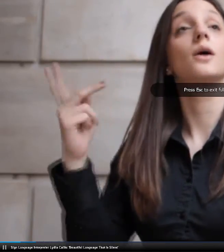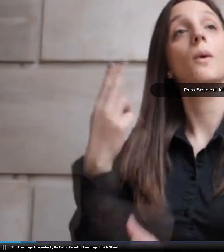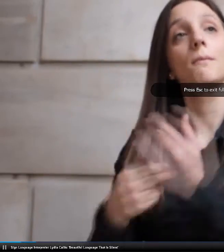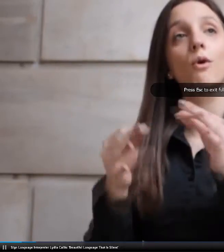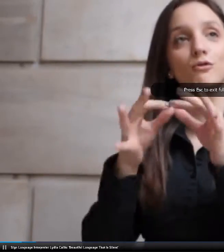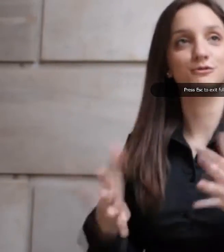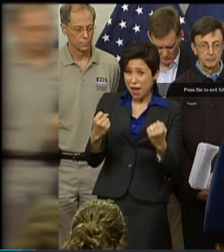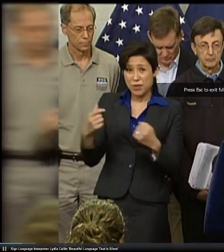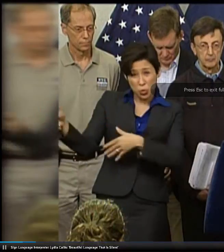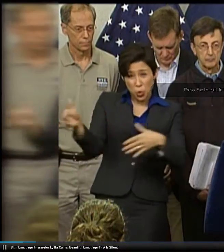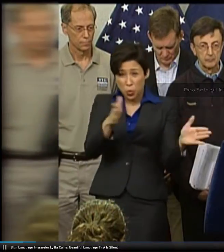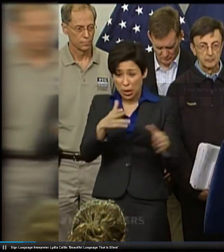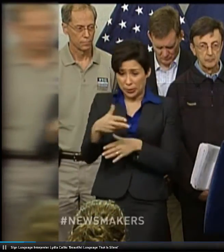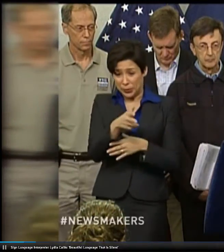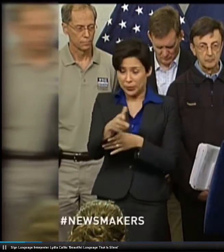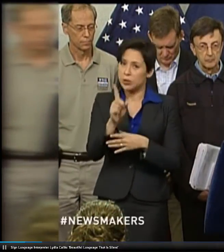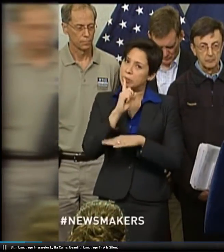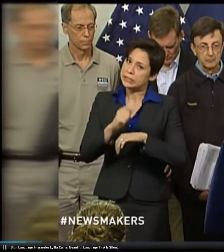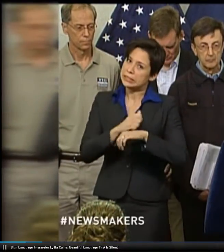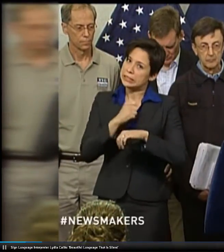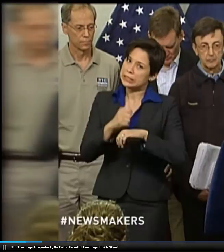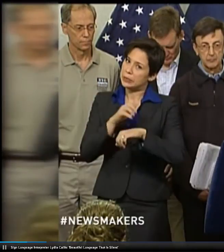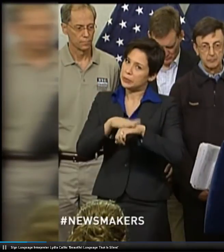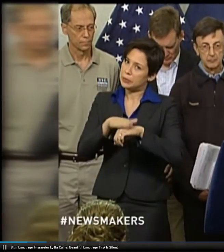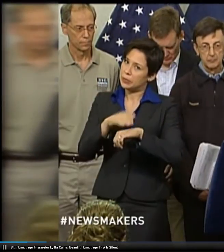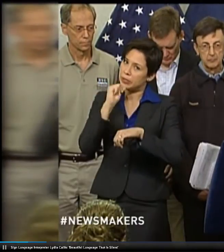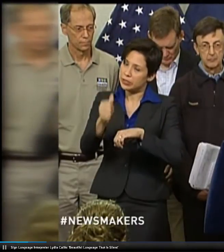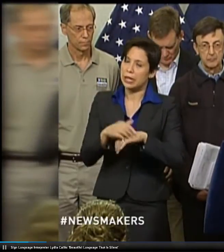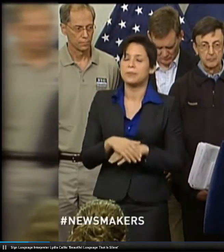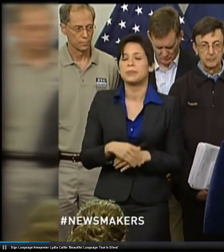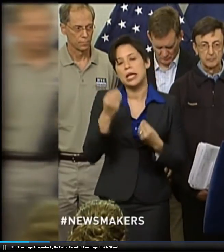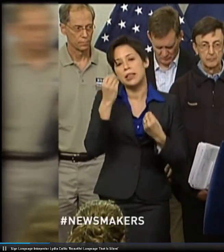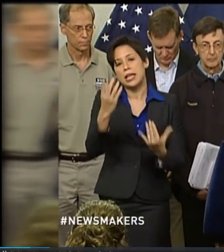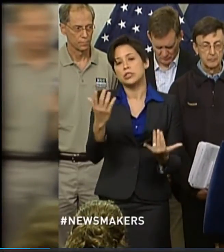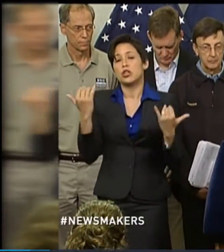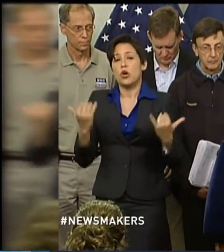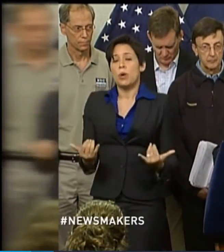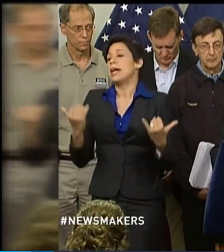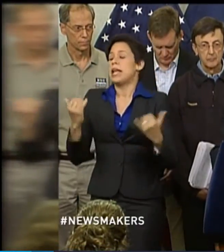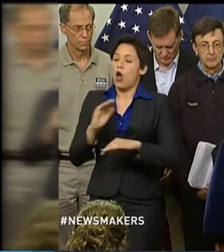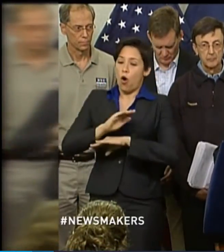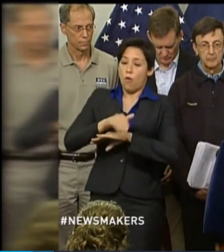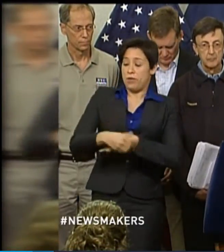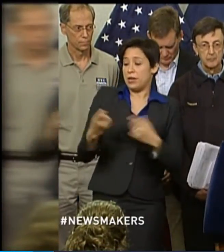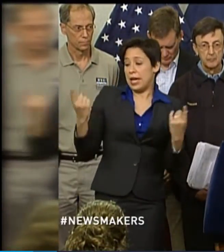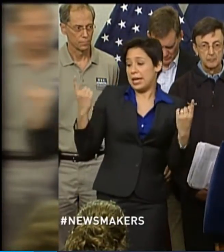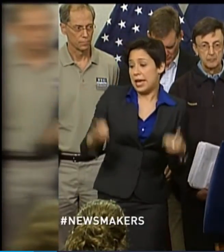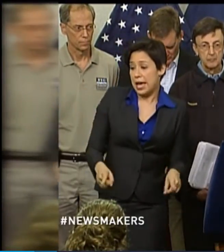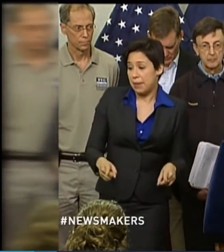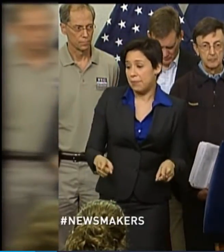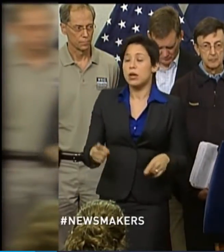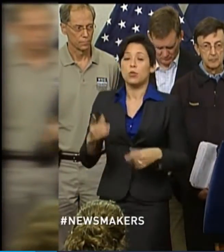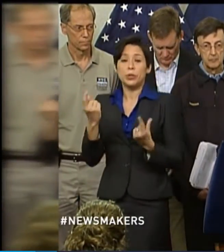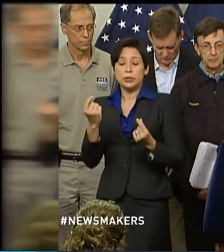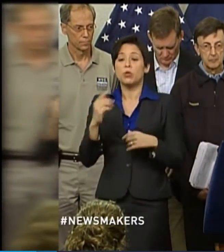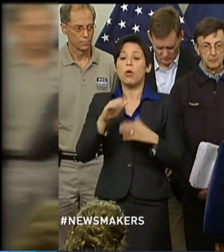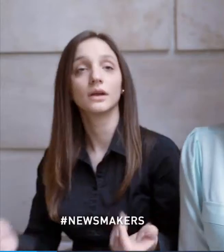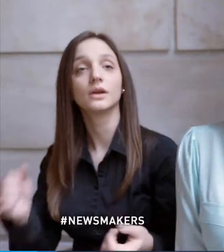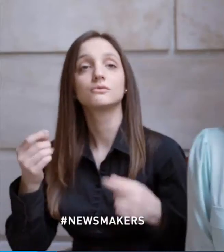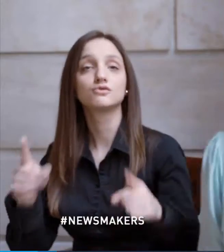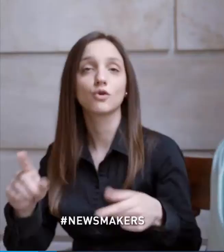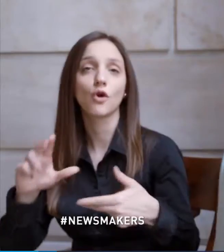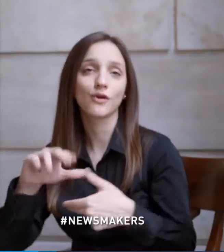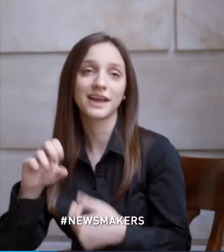interpreters. Overnight, city EMS crews transported 13 homebound elderly from Zone A residences. So during